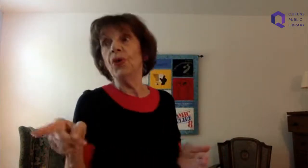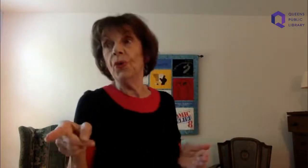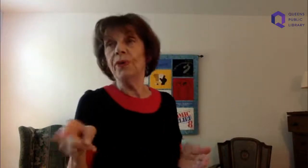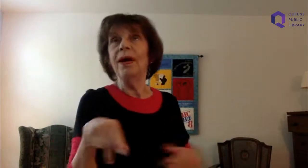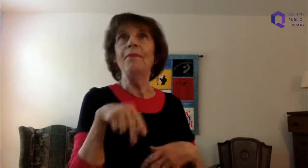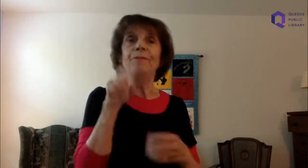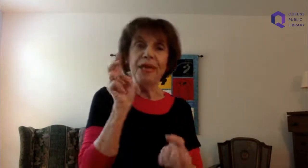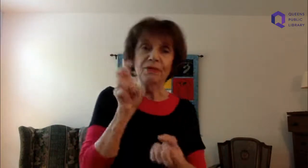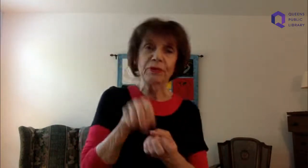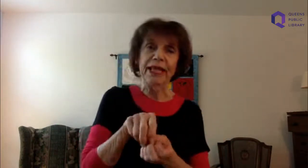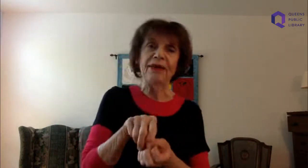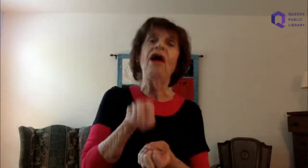do. Beaver laughed.